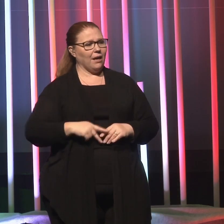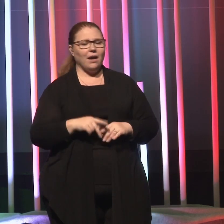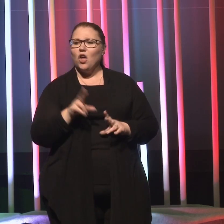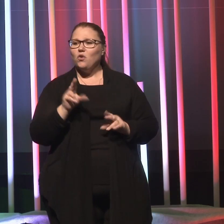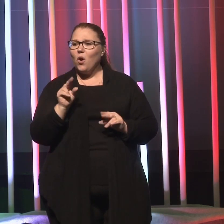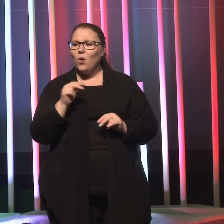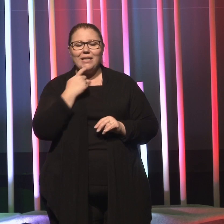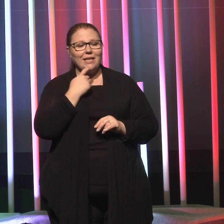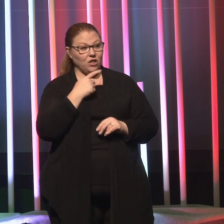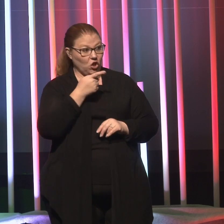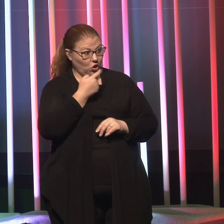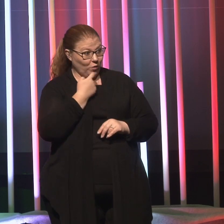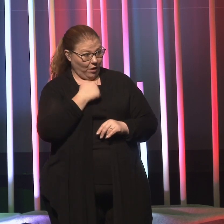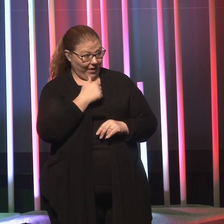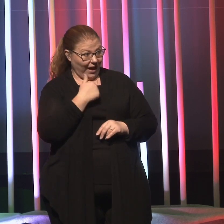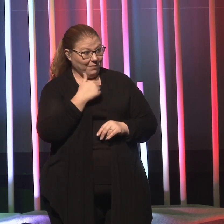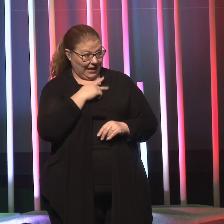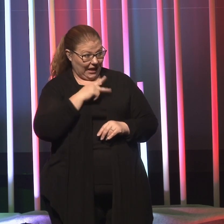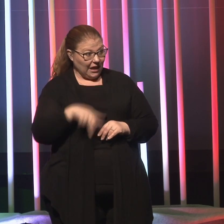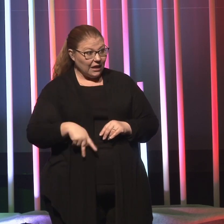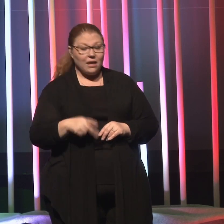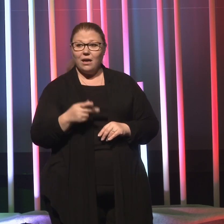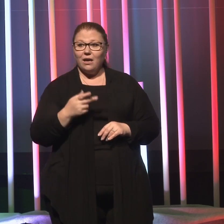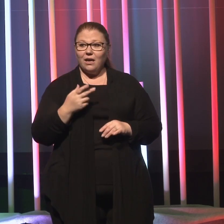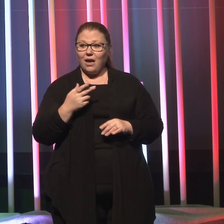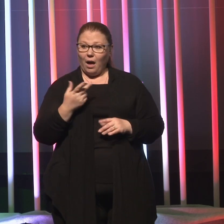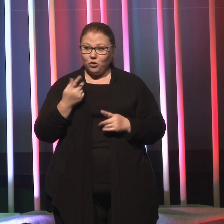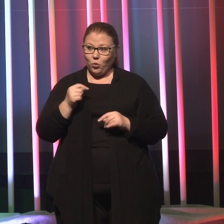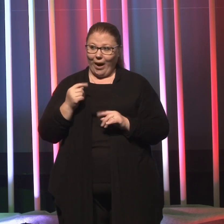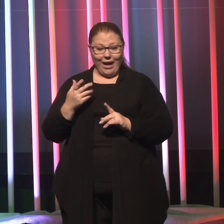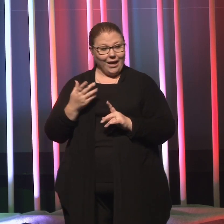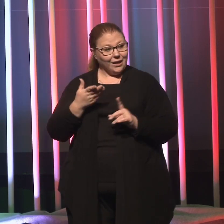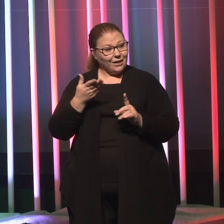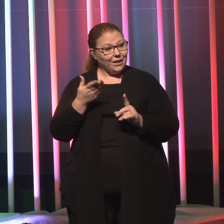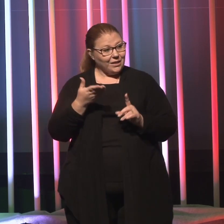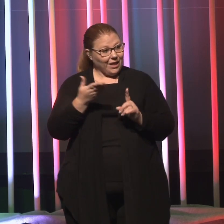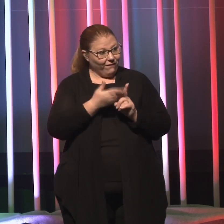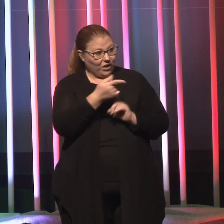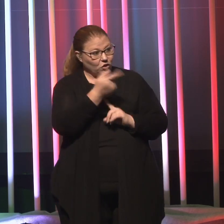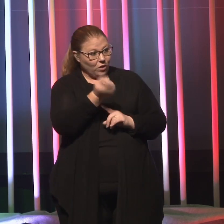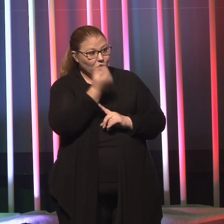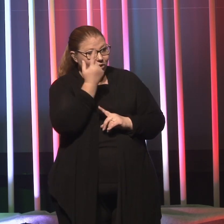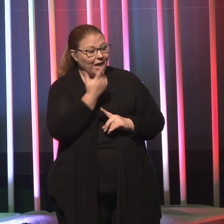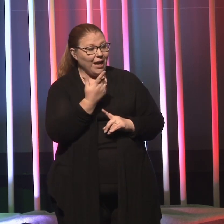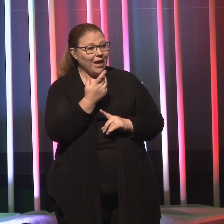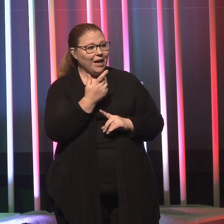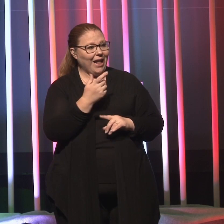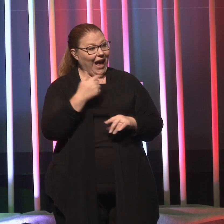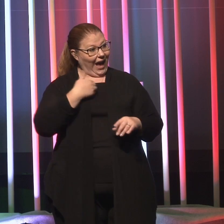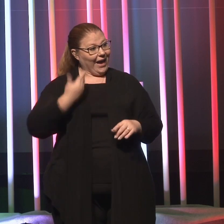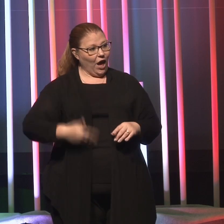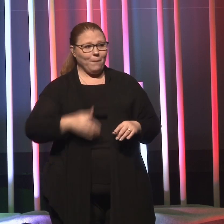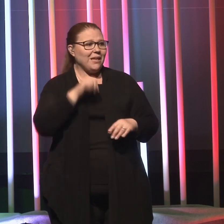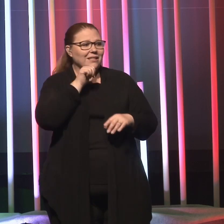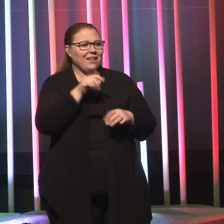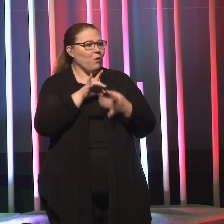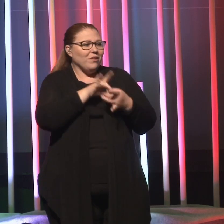king. I'm trying to get you, Pilate, to understand I am, but I'm not, but it's not this